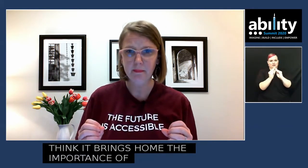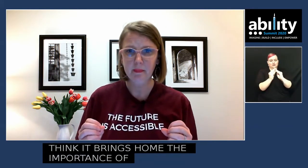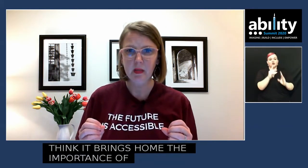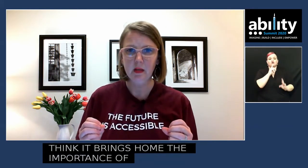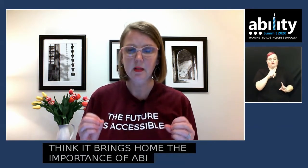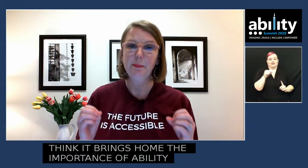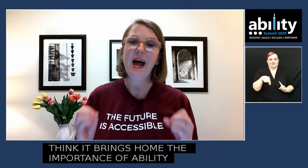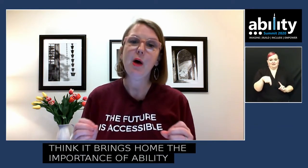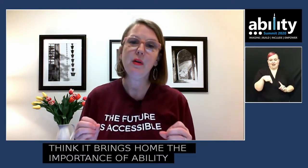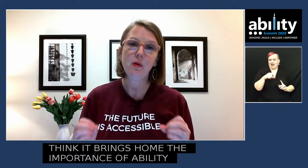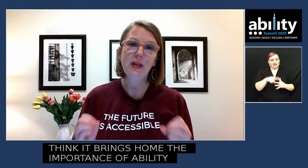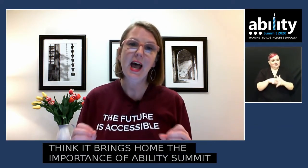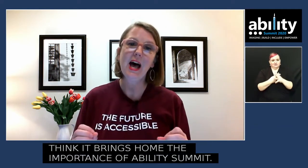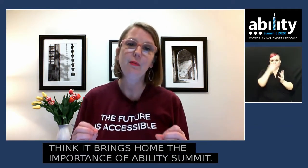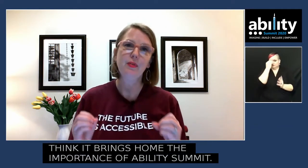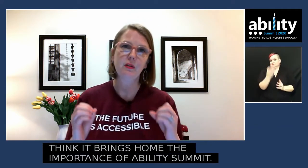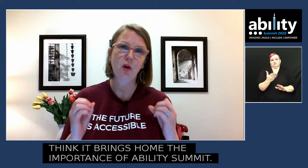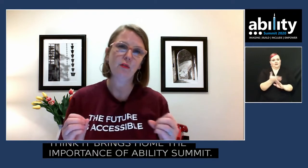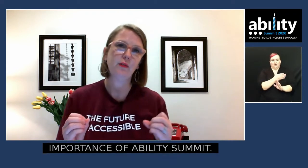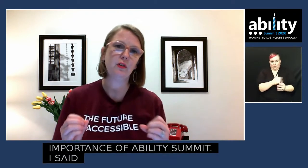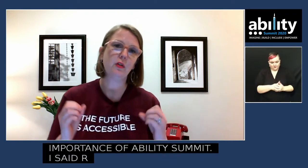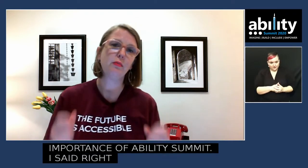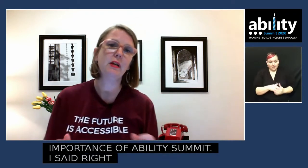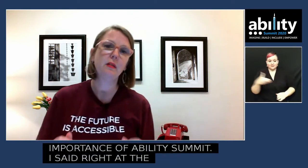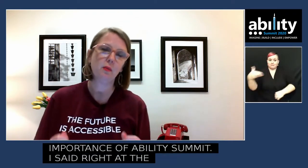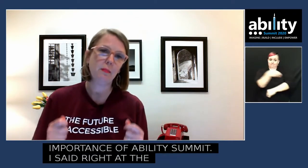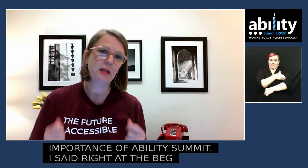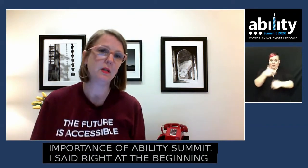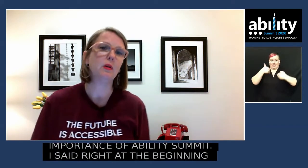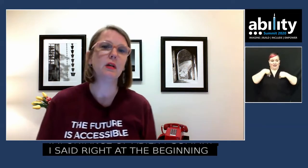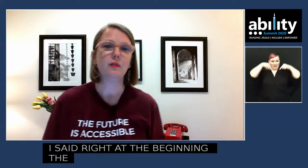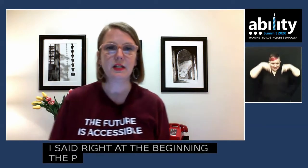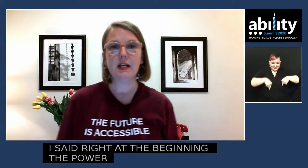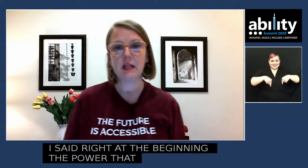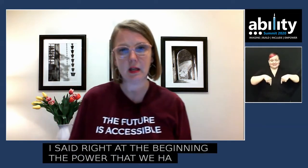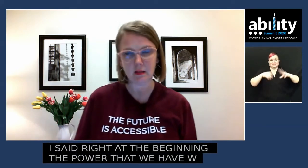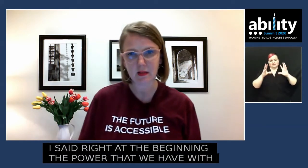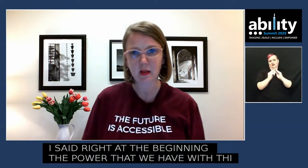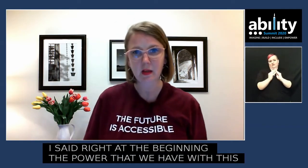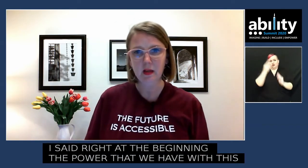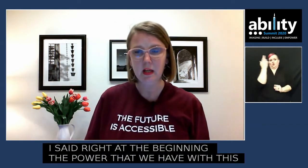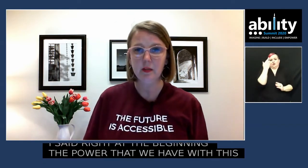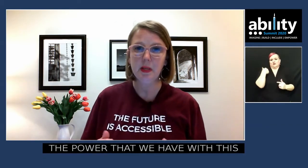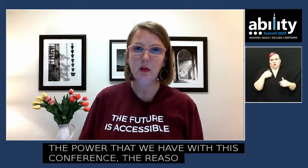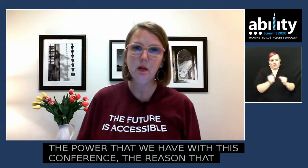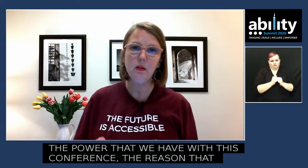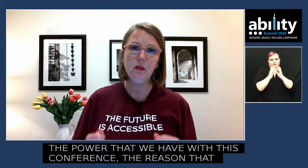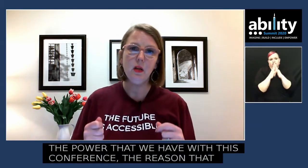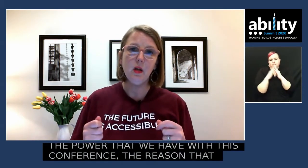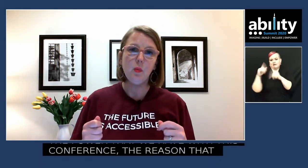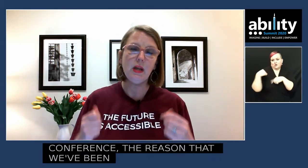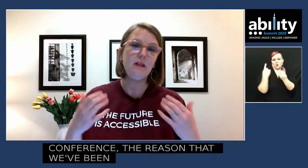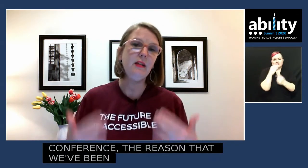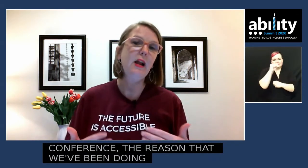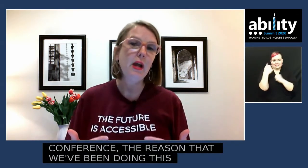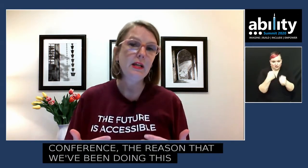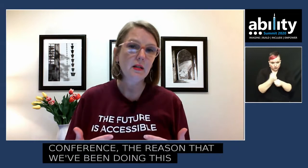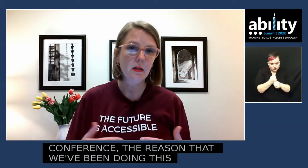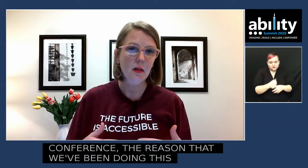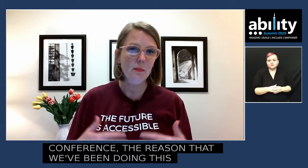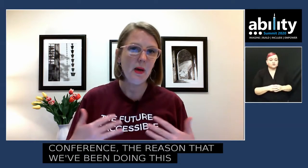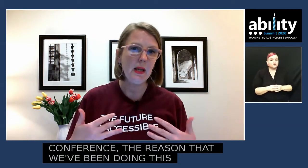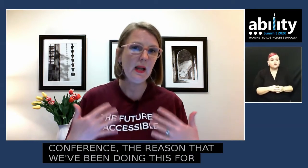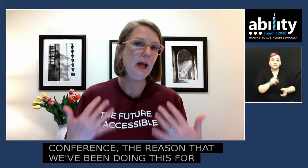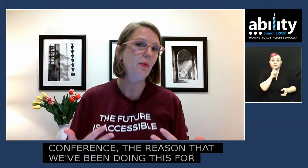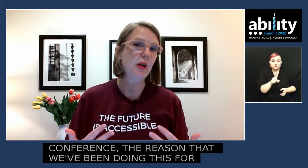beginning, the power that we have with this conference, the reason that we've been doing this for 10 years is because we